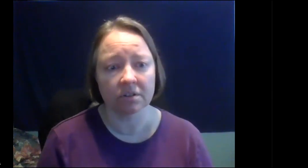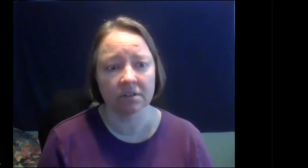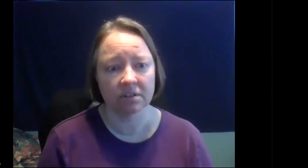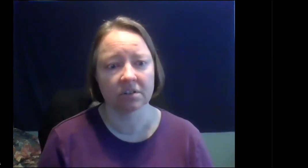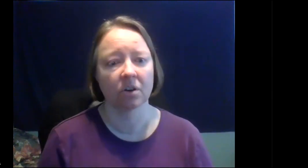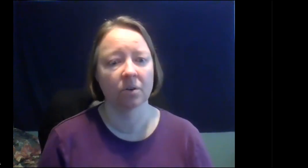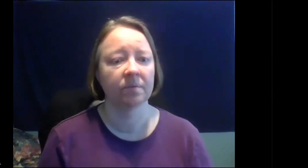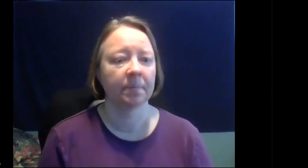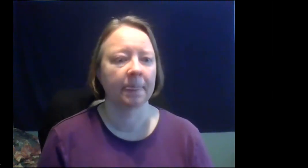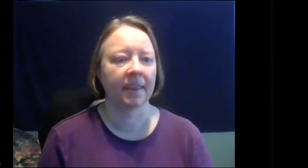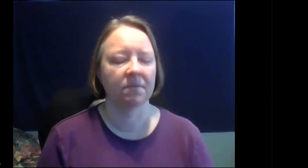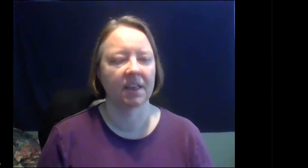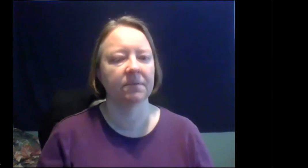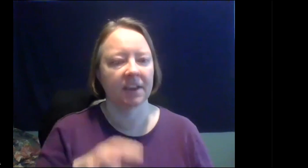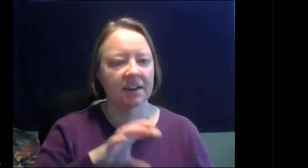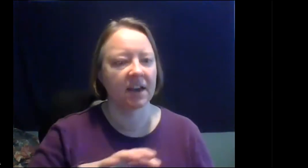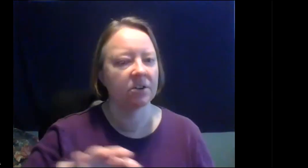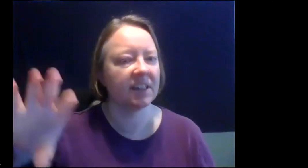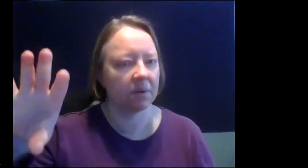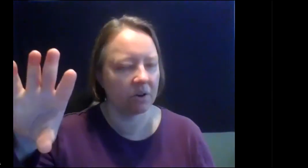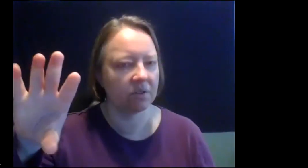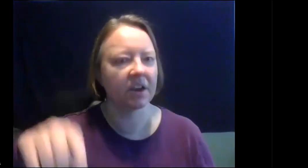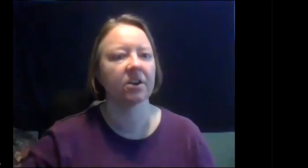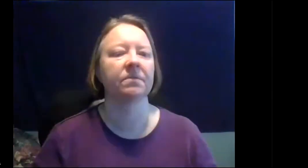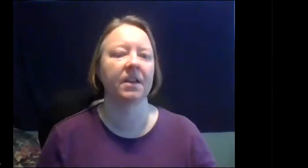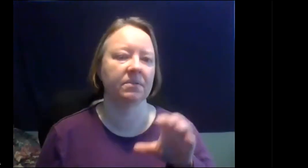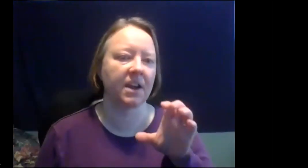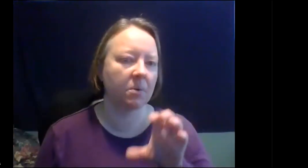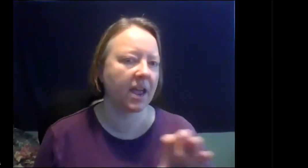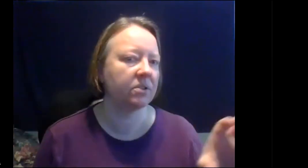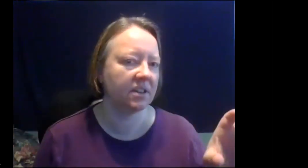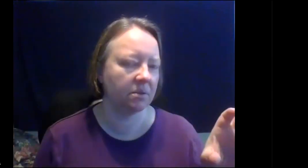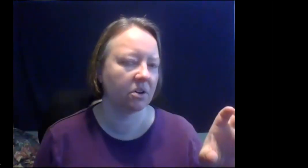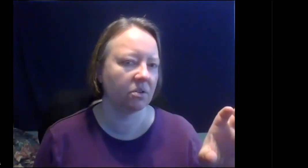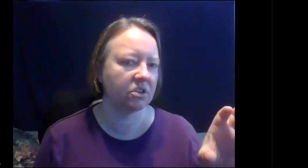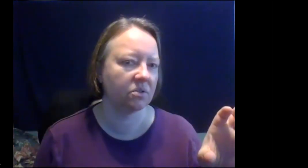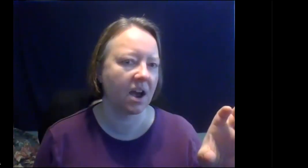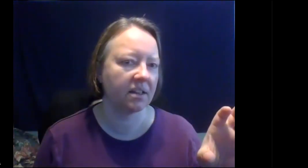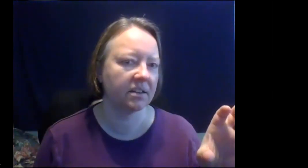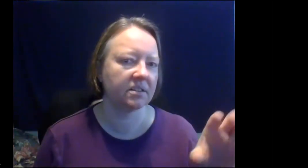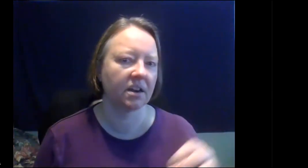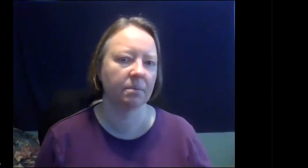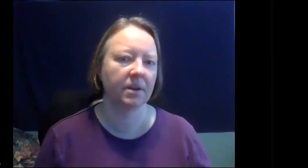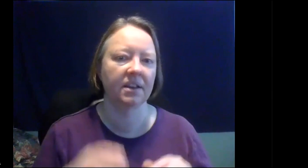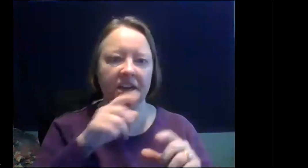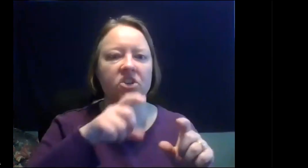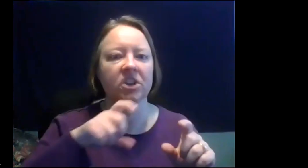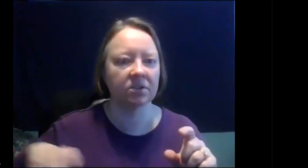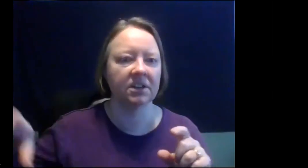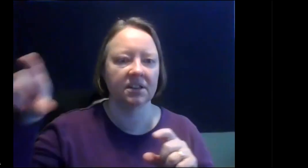Schools. So if they live in Kent County, they would go there. If they live in Ottawa County, they would go to Holland. And then each county in the